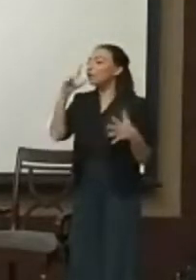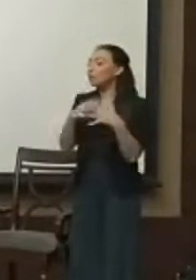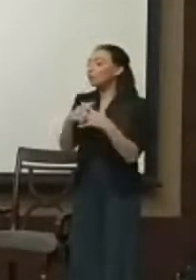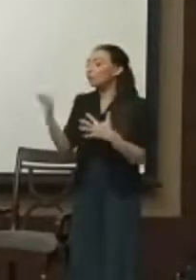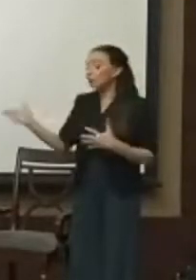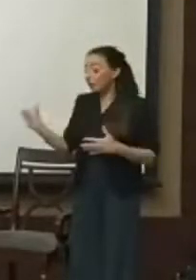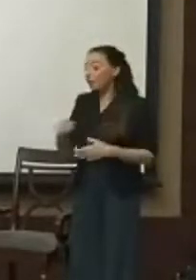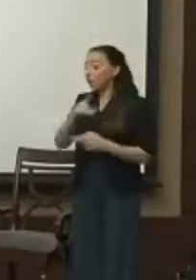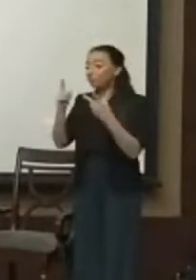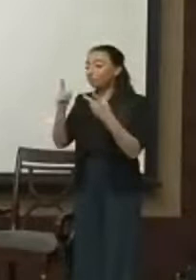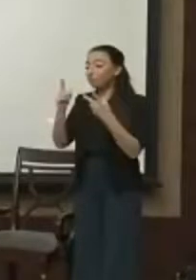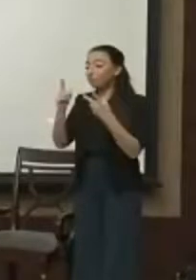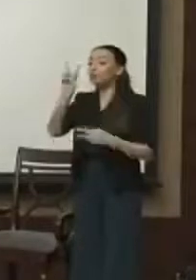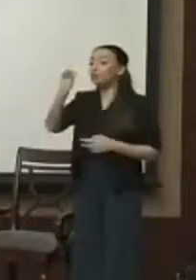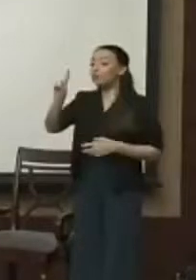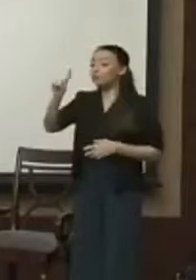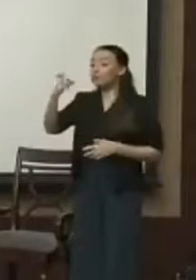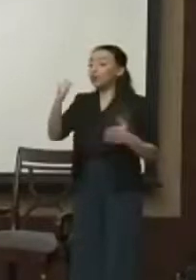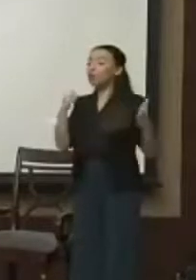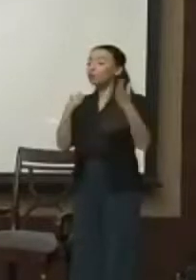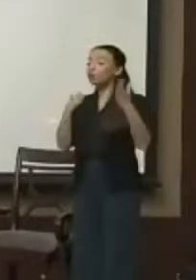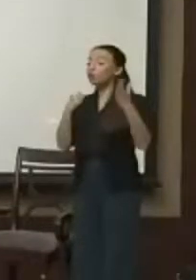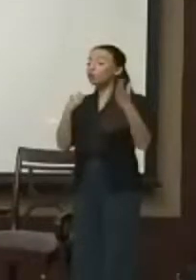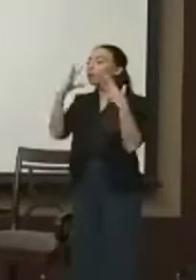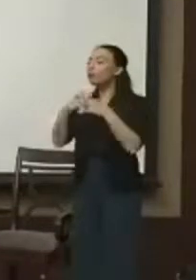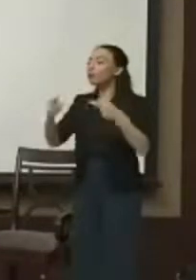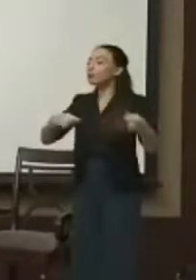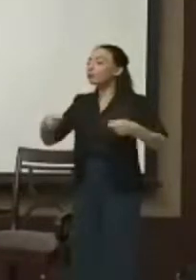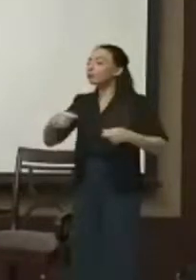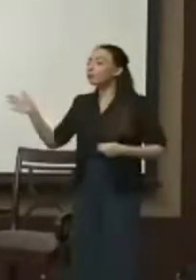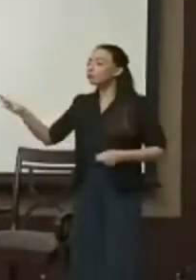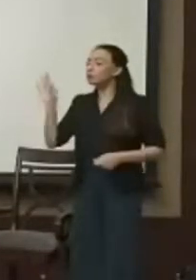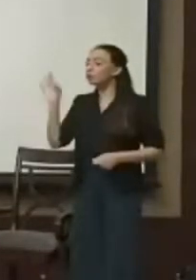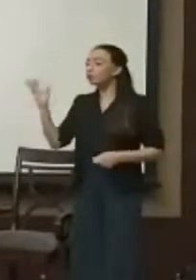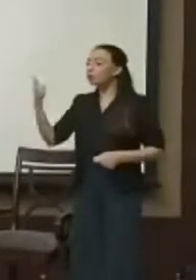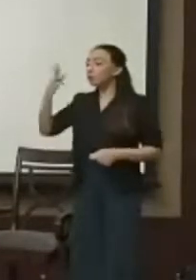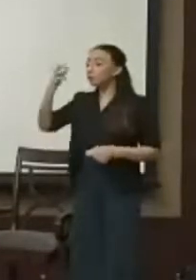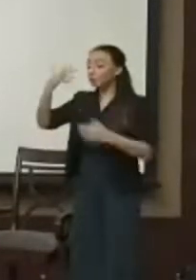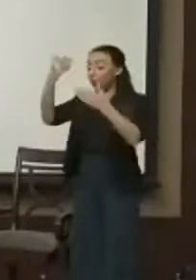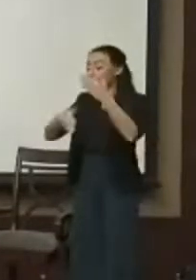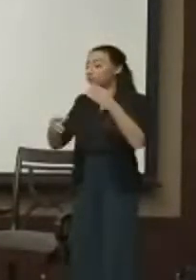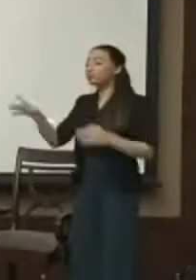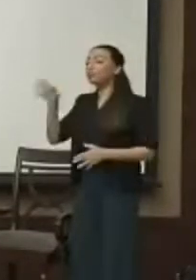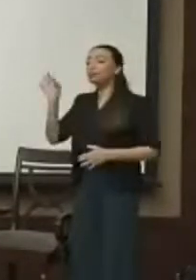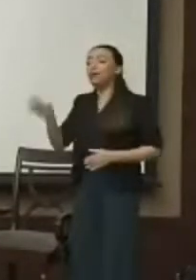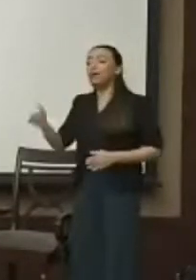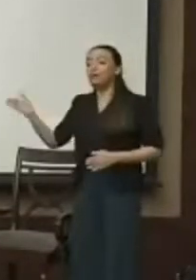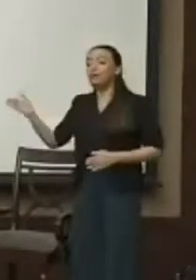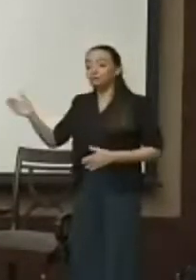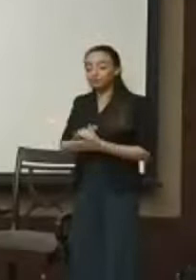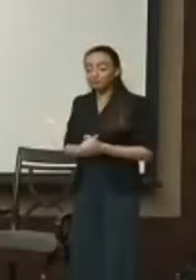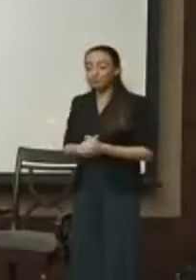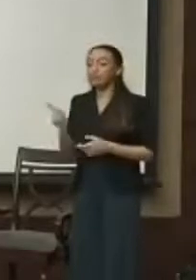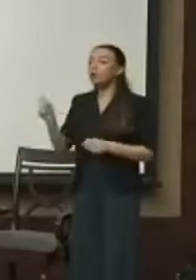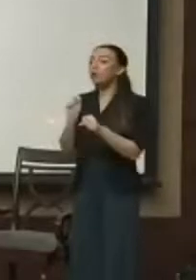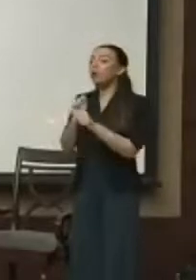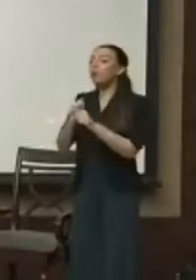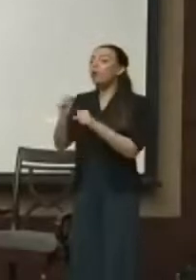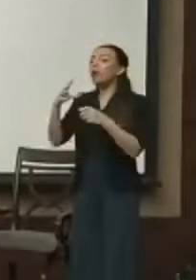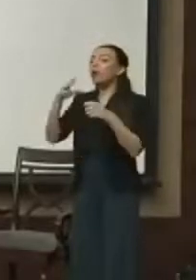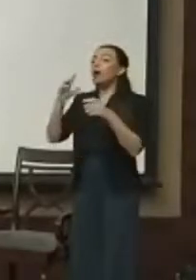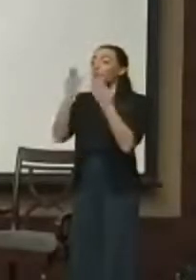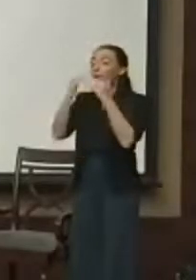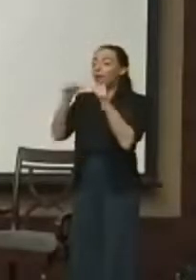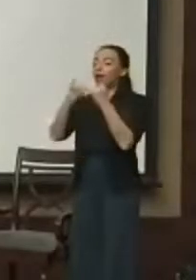in business for the year 2017. Shilpi Kapoor, an Ashoka Fellow and a recipient of